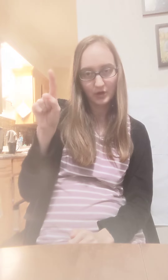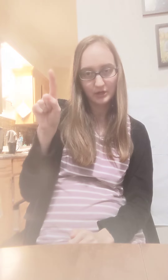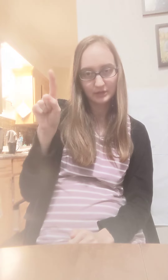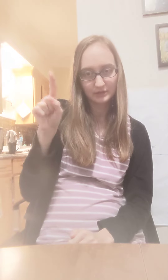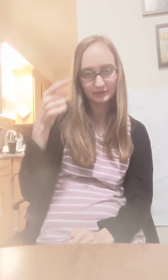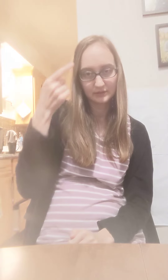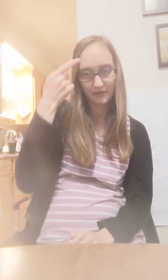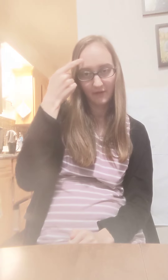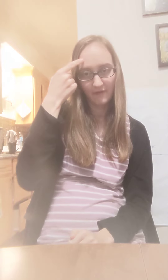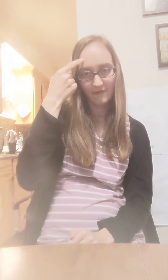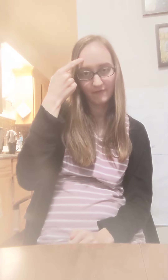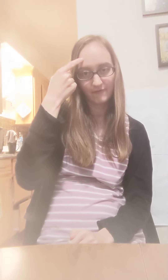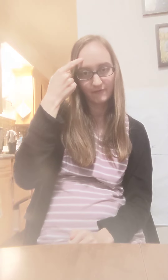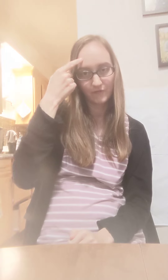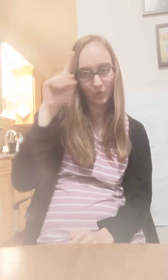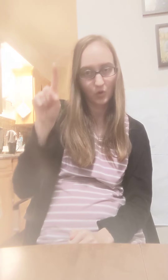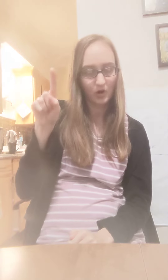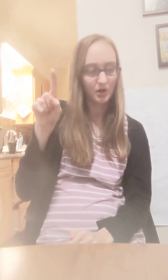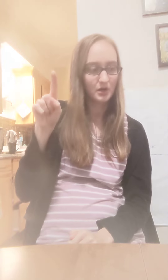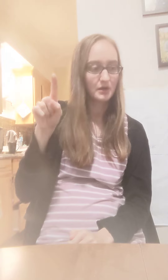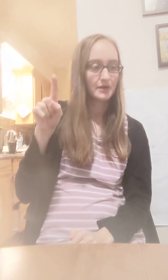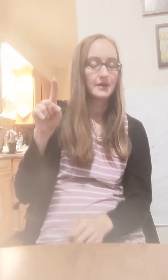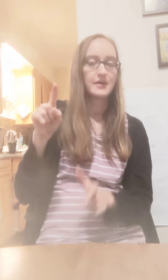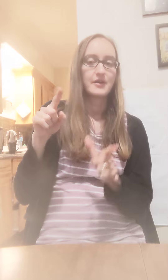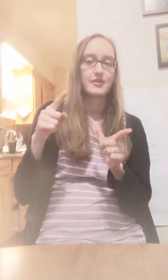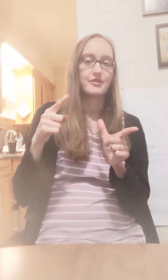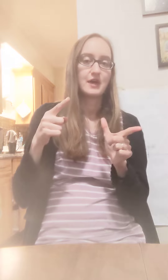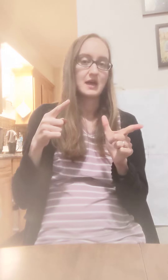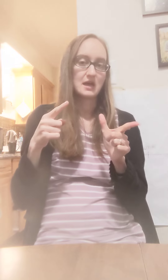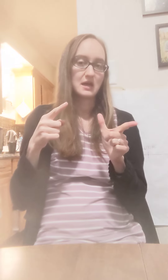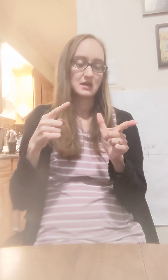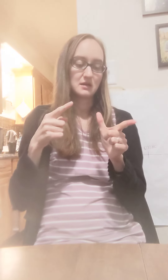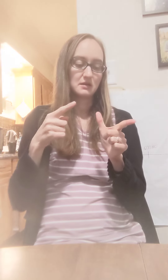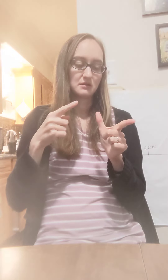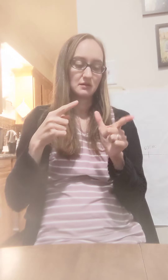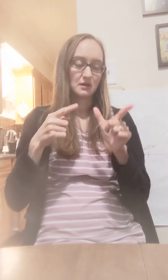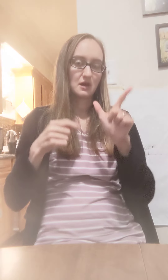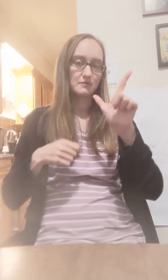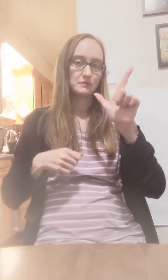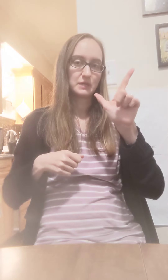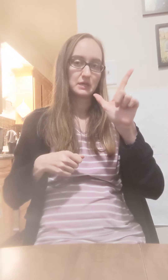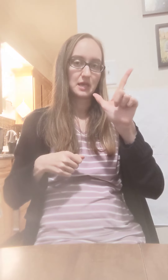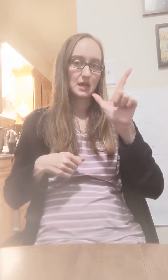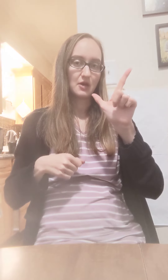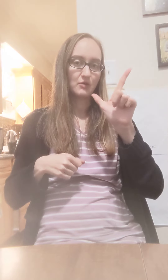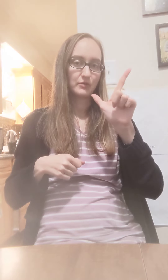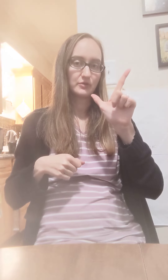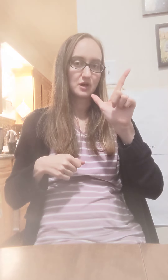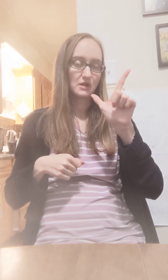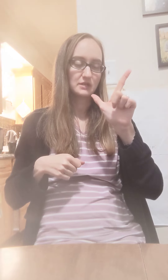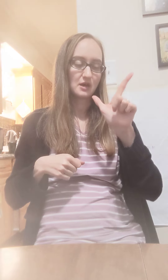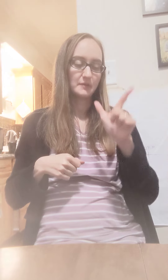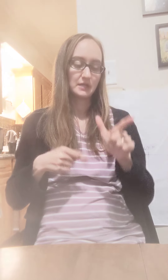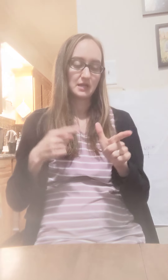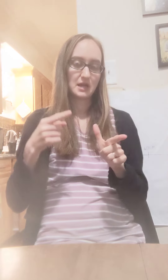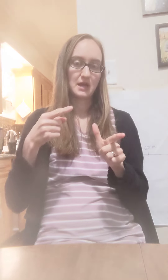four, then, um, you make an L with your non-dominant hand,